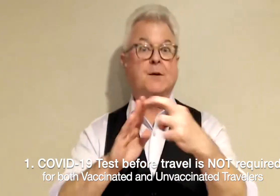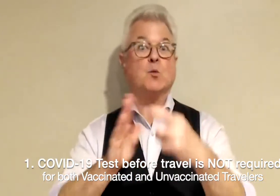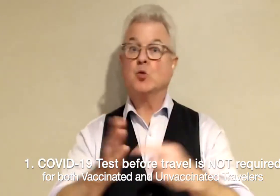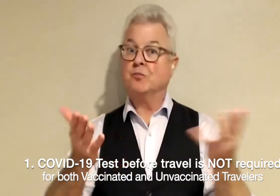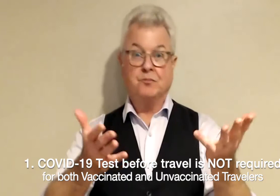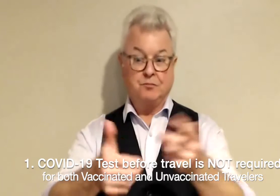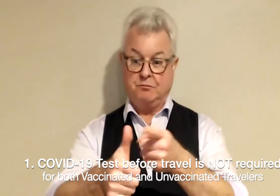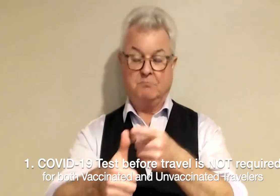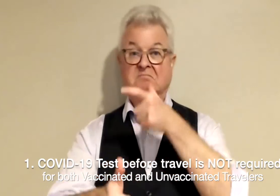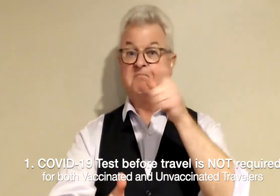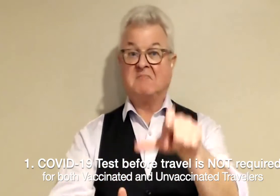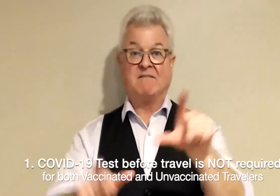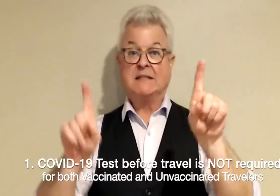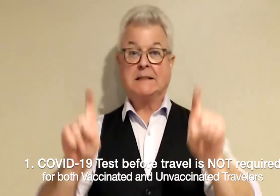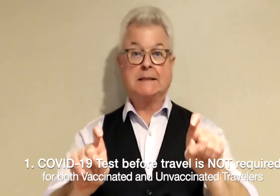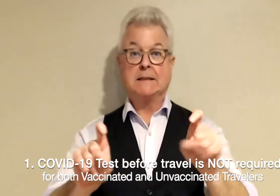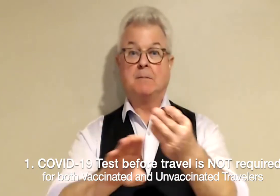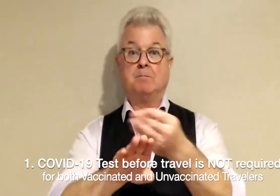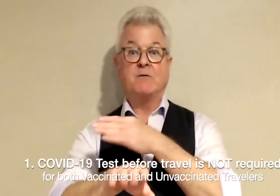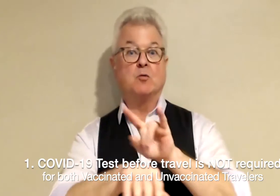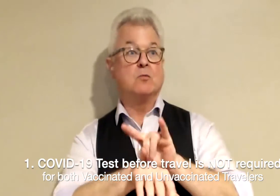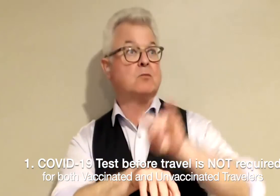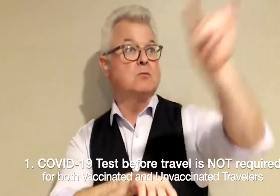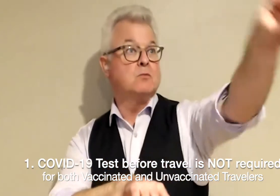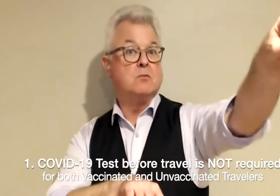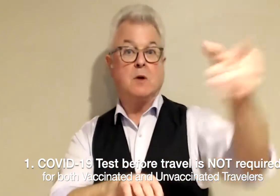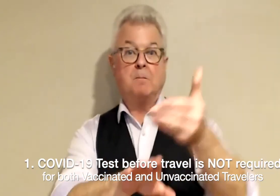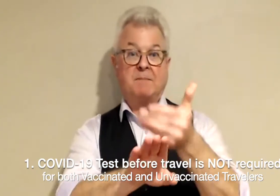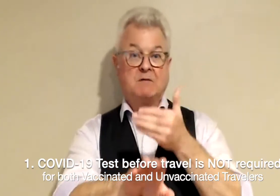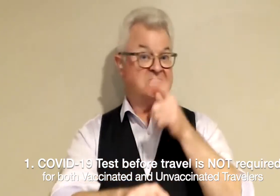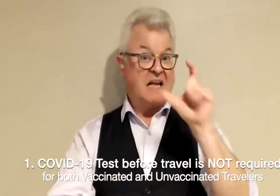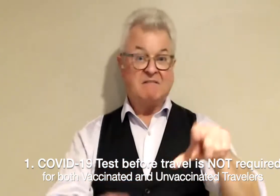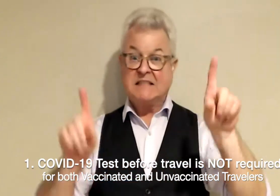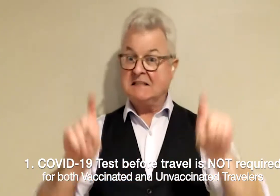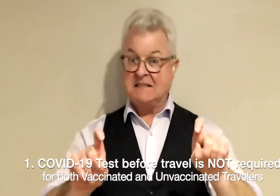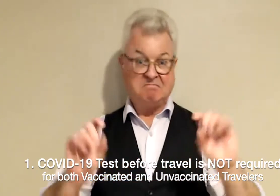not vaccinated, is that you do not need to have a test before you fly out.